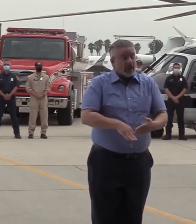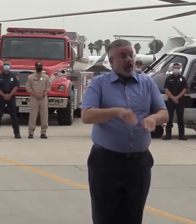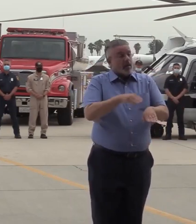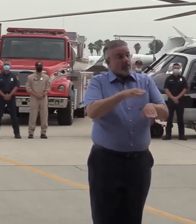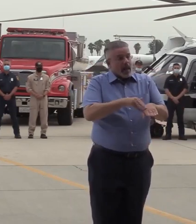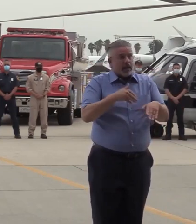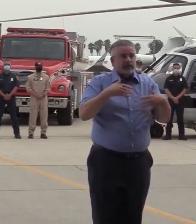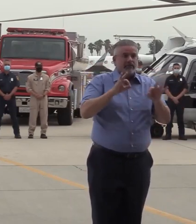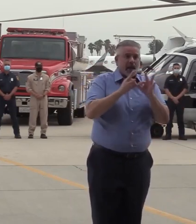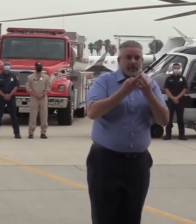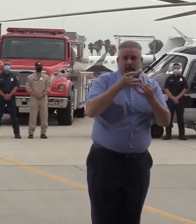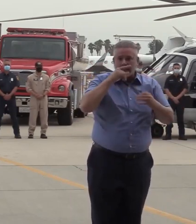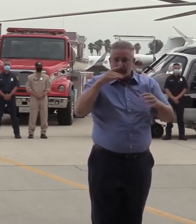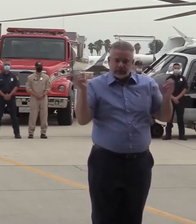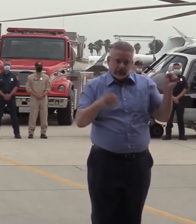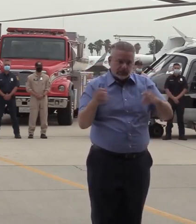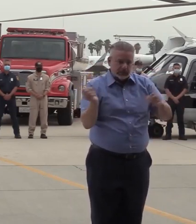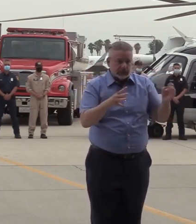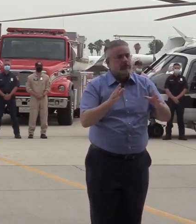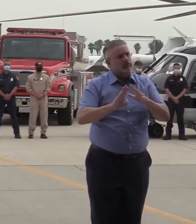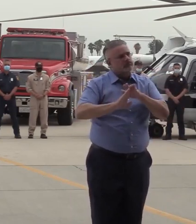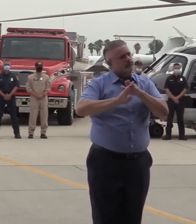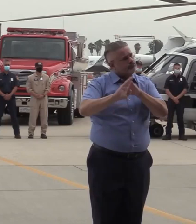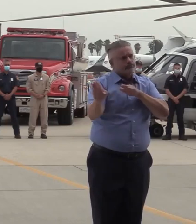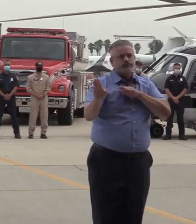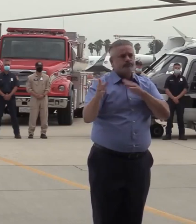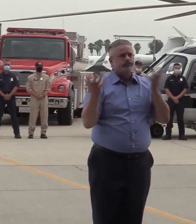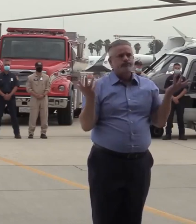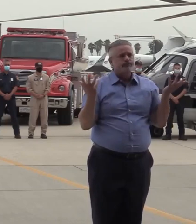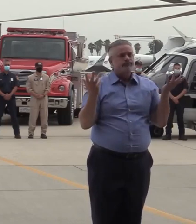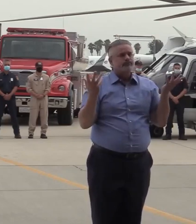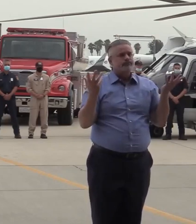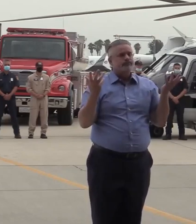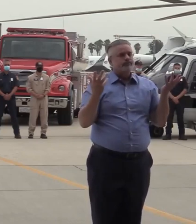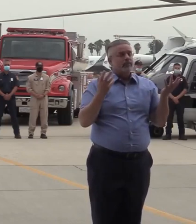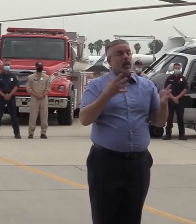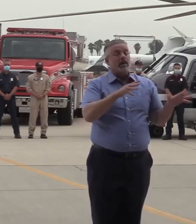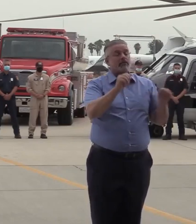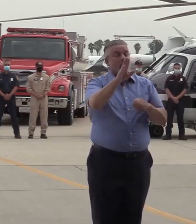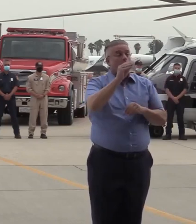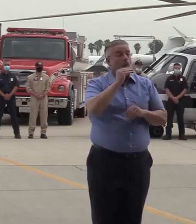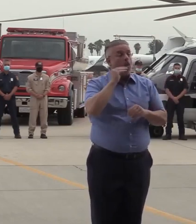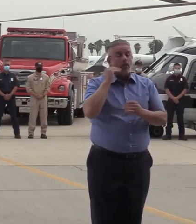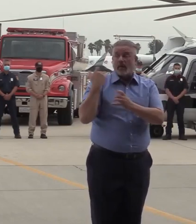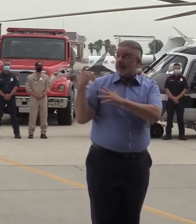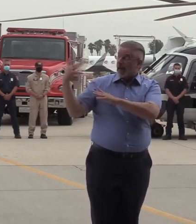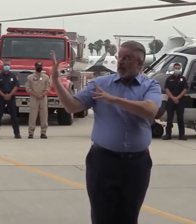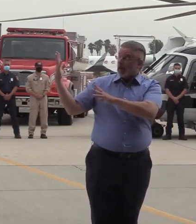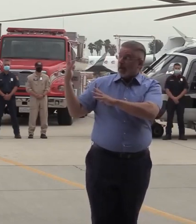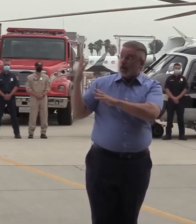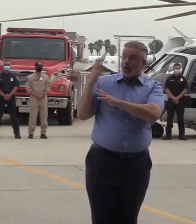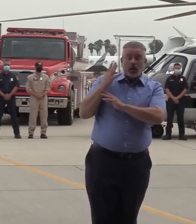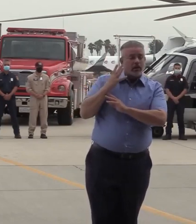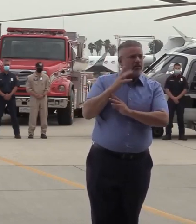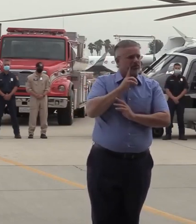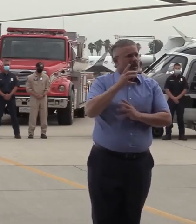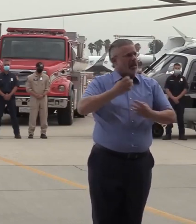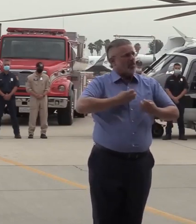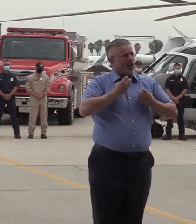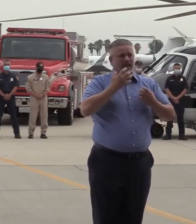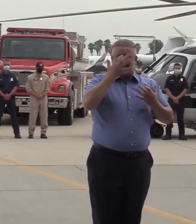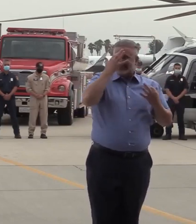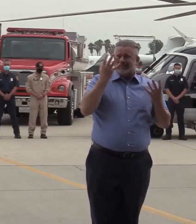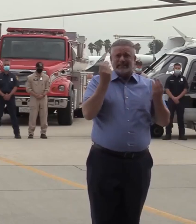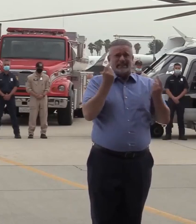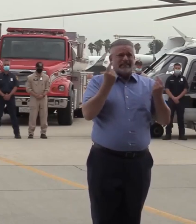your kits into your vehicle and go. Get out of there. Leaving your home when a wildfire is approaching is a difficult and emotional decision. I know for a lot